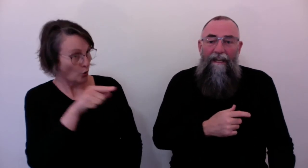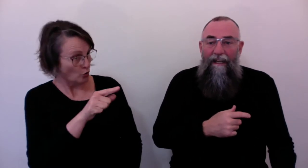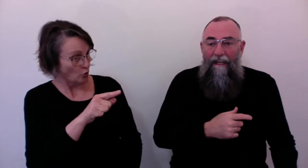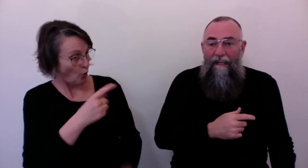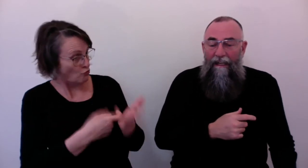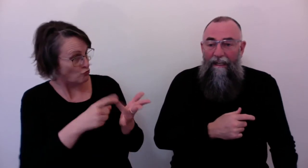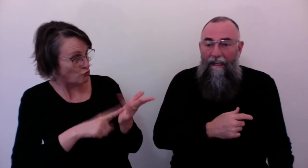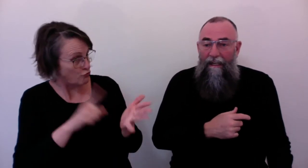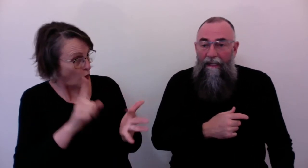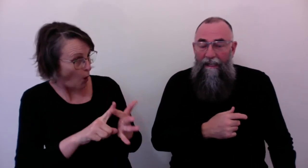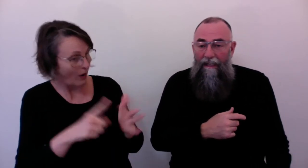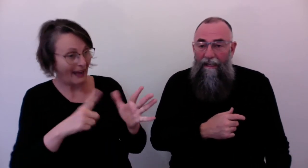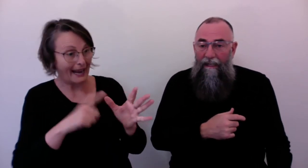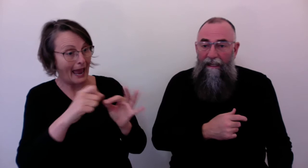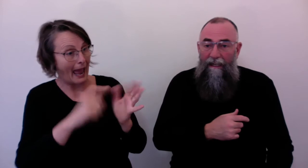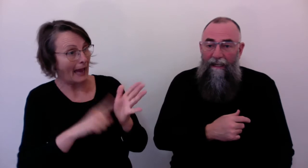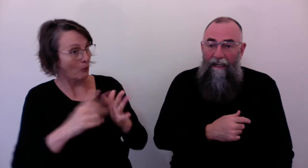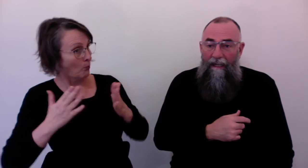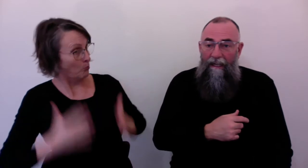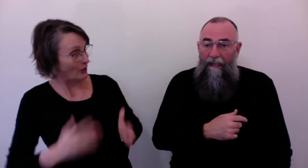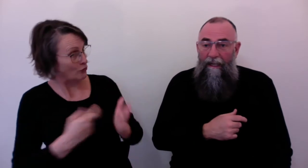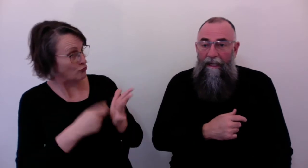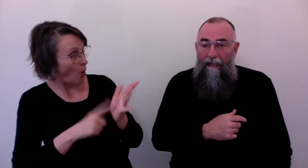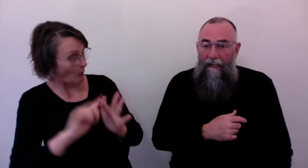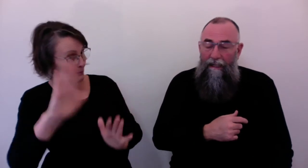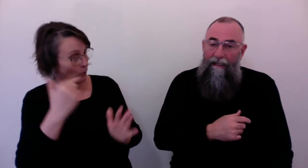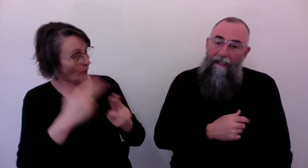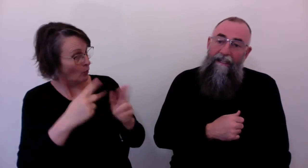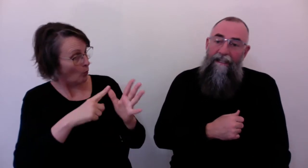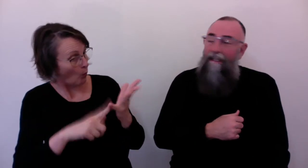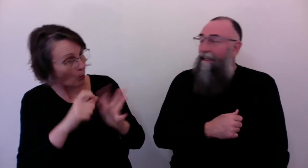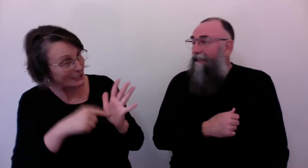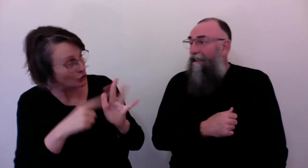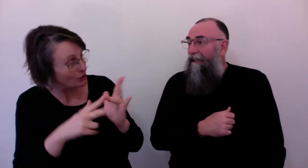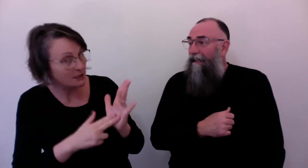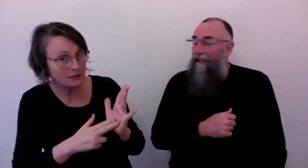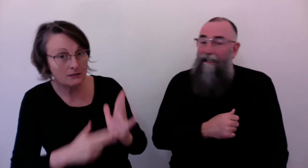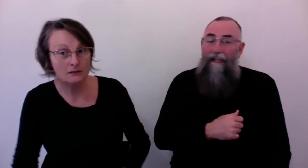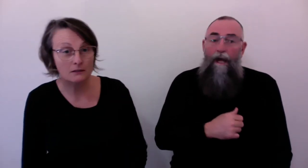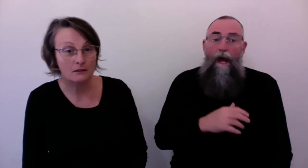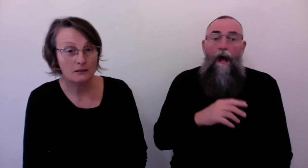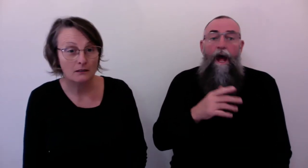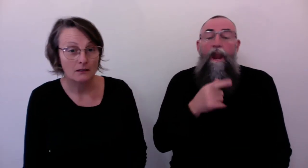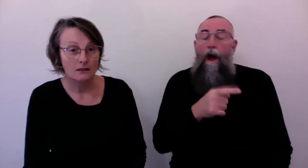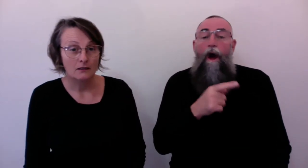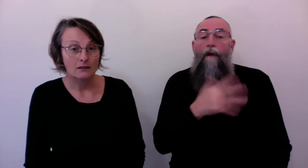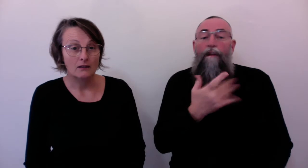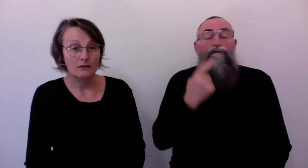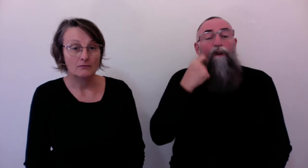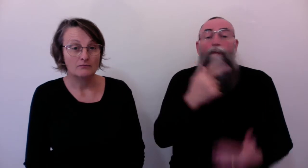non-deaf like part, Yeah. when you audition? The first time in No, the 2018. audition was actually just an open audition. Yeah. Oh. Yeah. Oh,